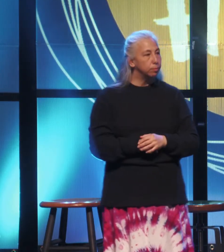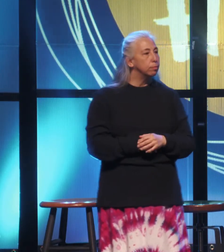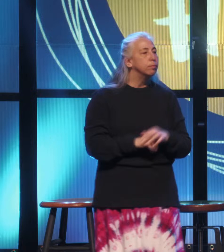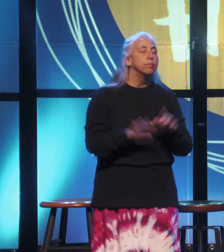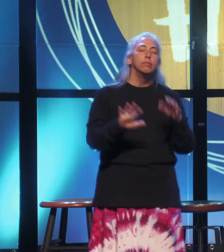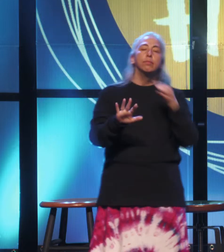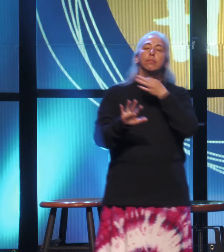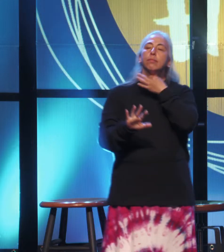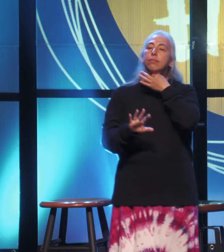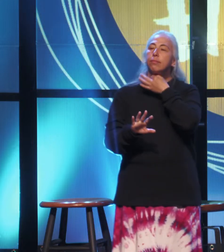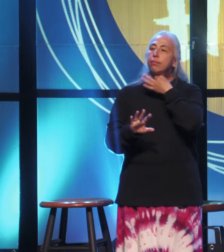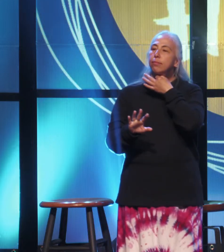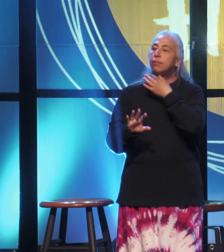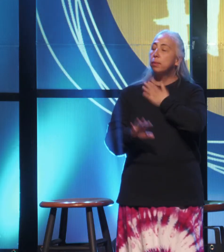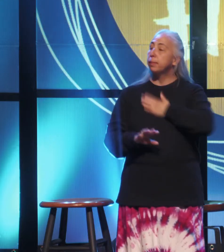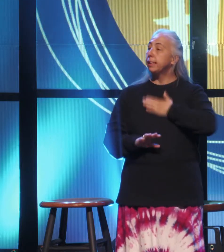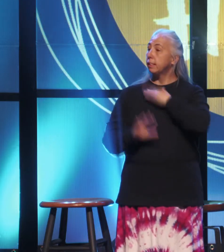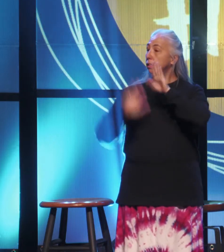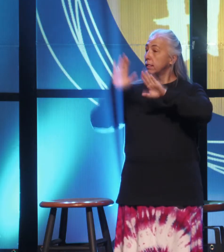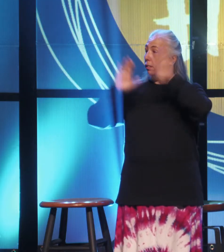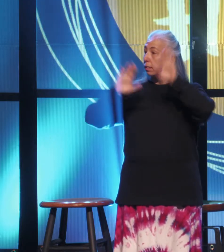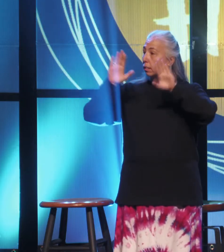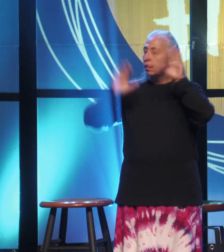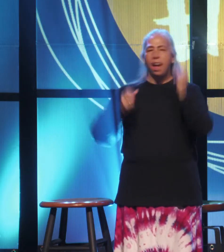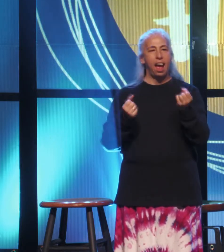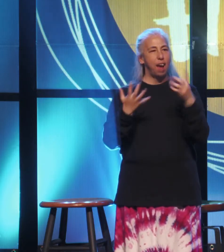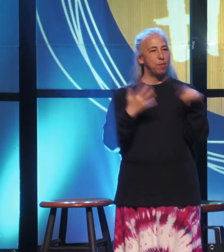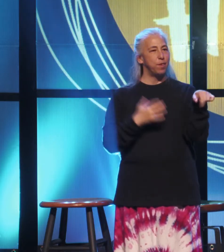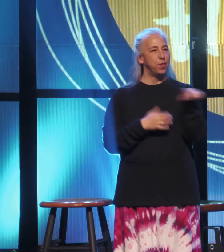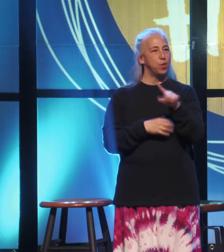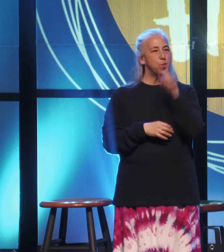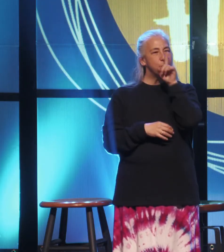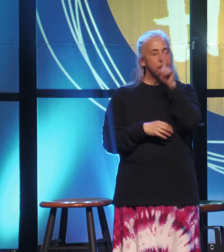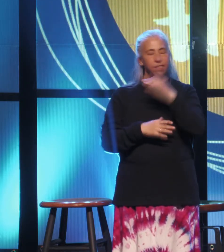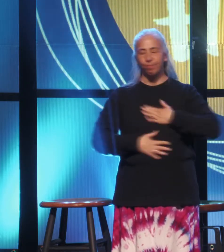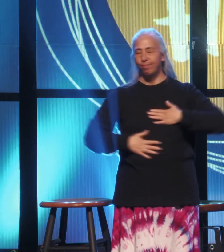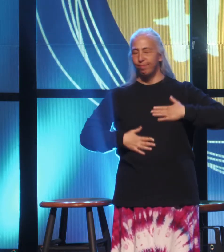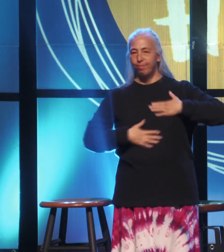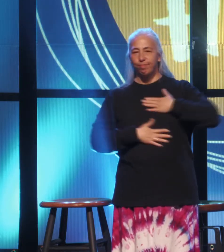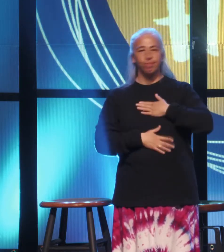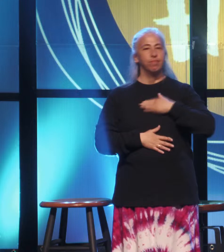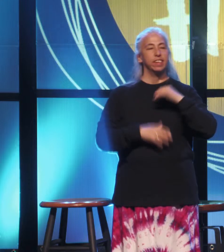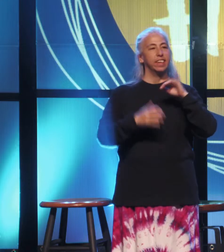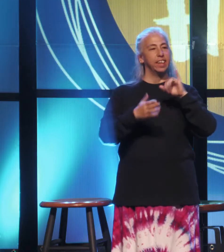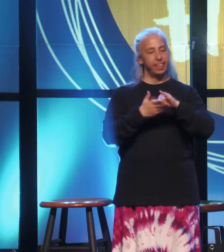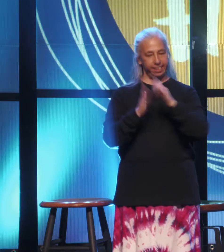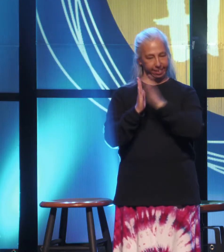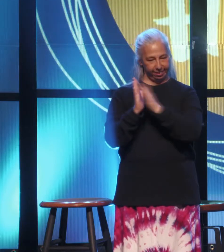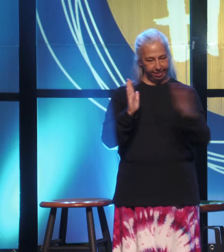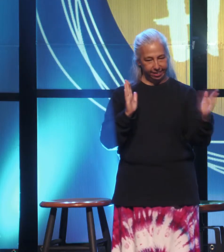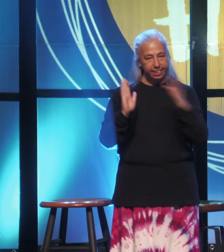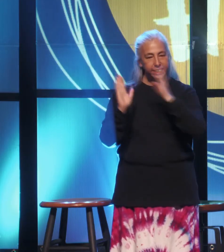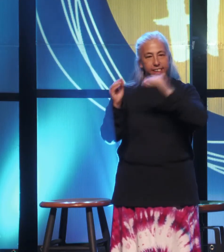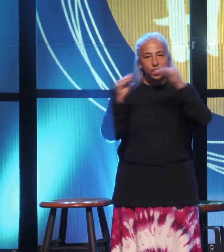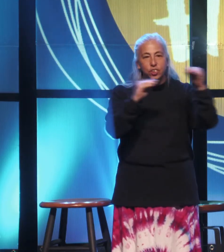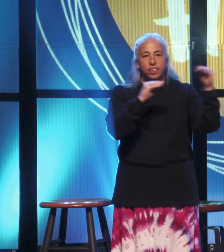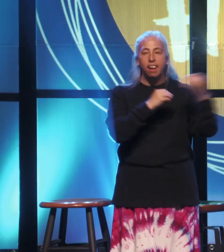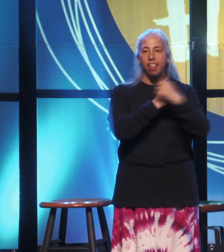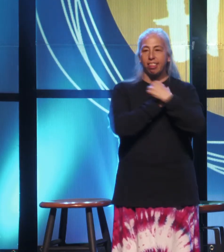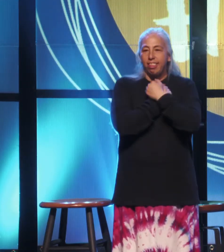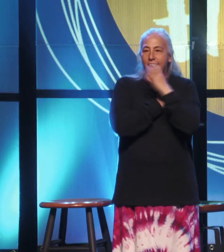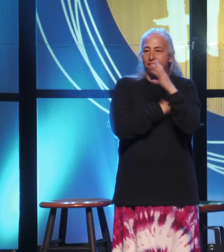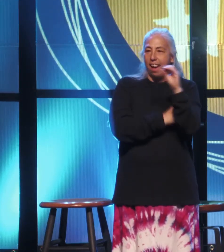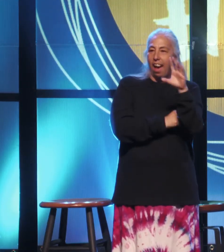of hands. How many of you are loving this Love Out Loud, Love is Louder